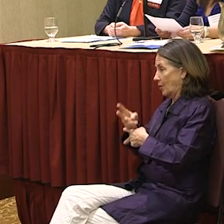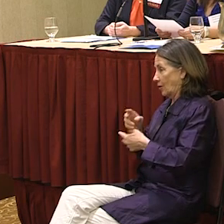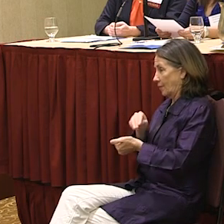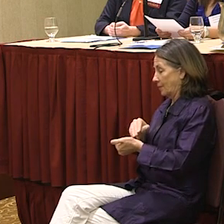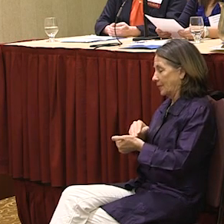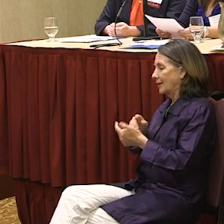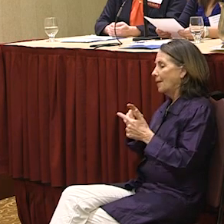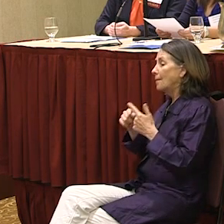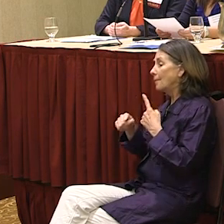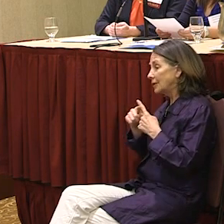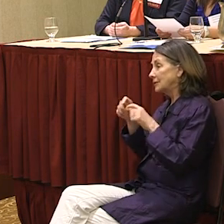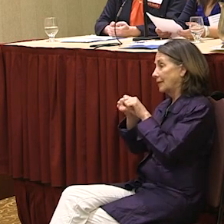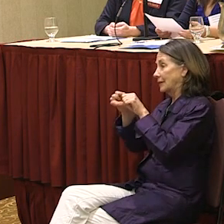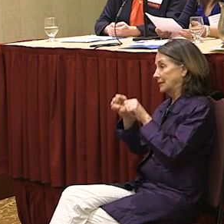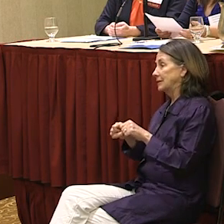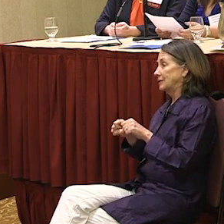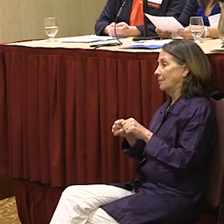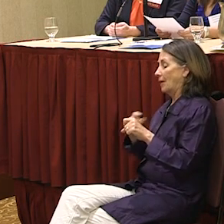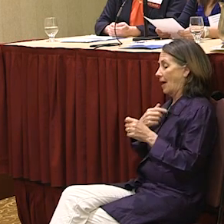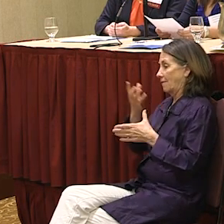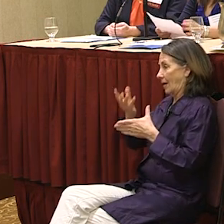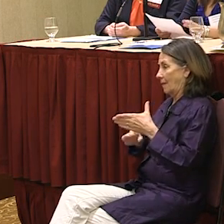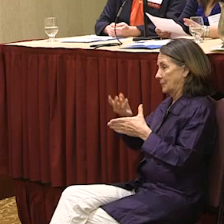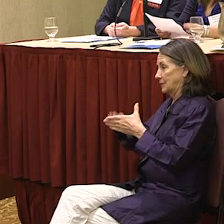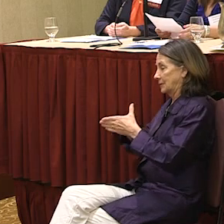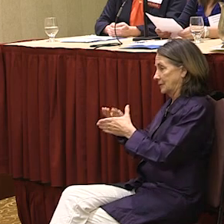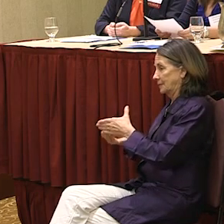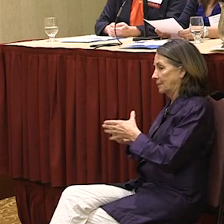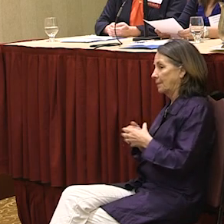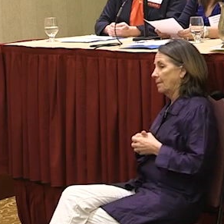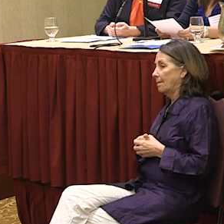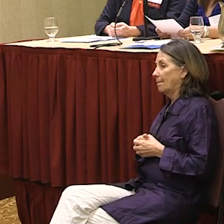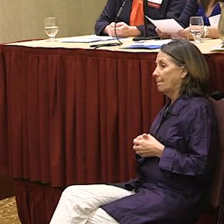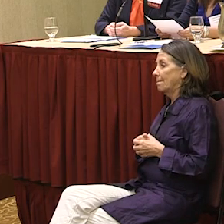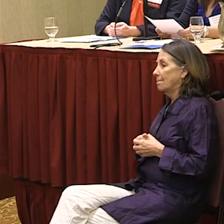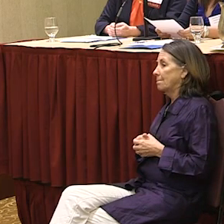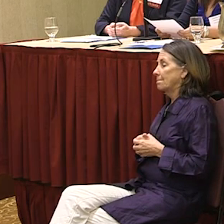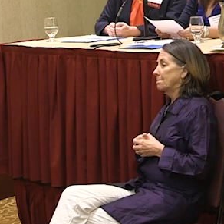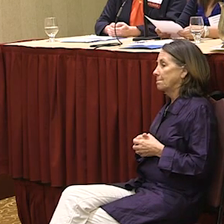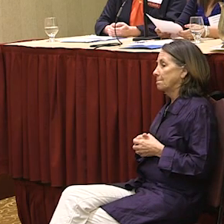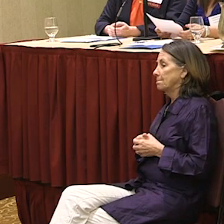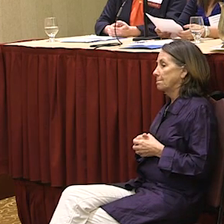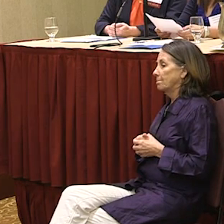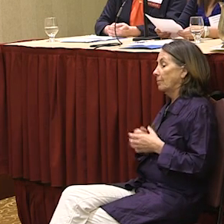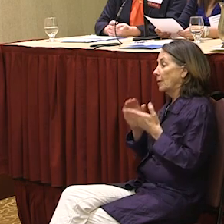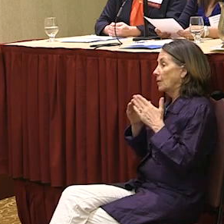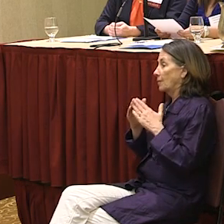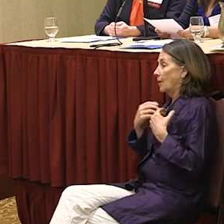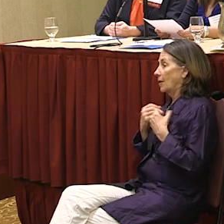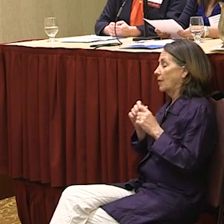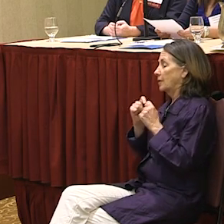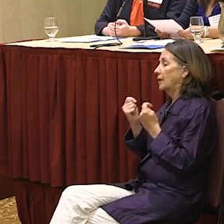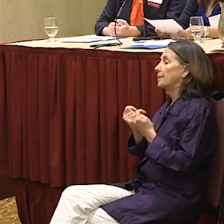are holes in the system of care for crisis management and collaboration. The community health team